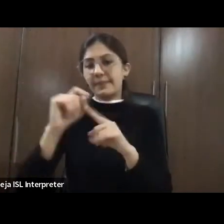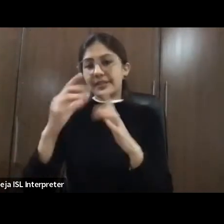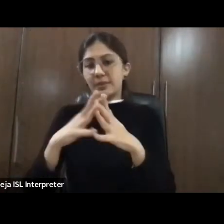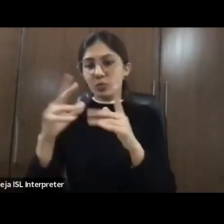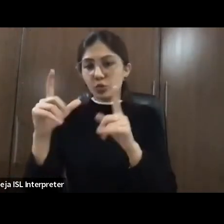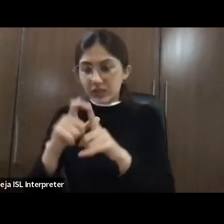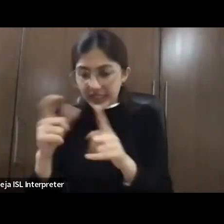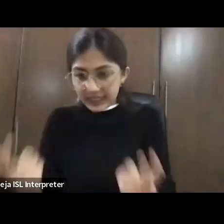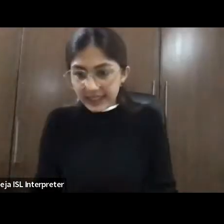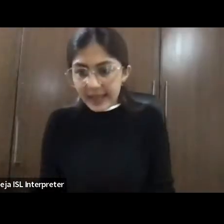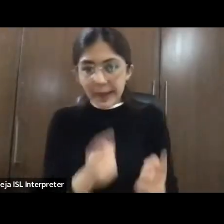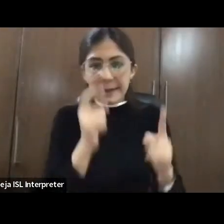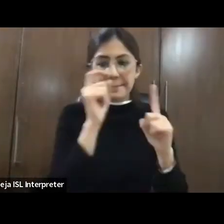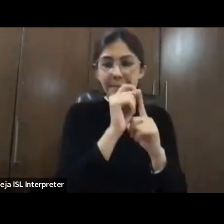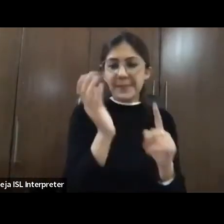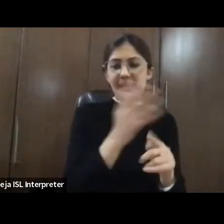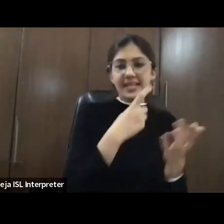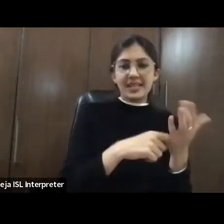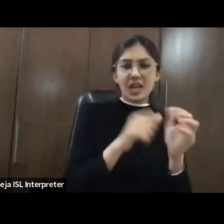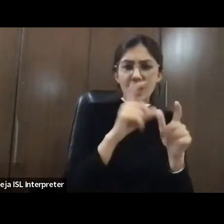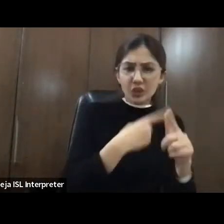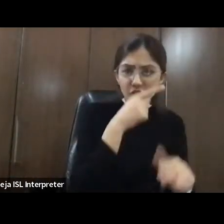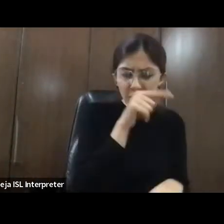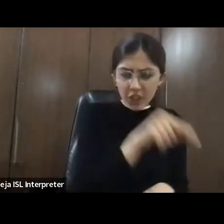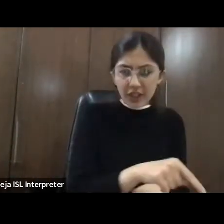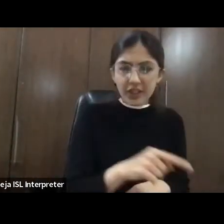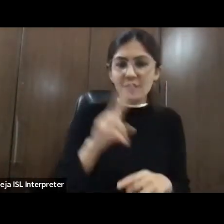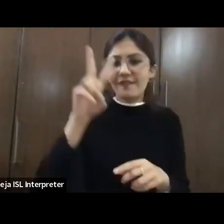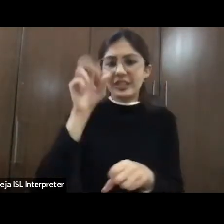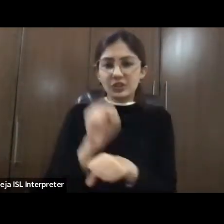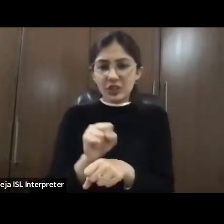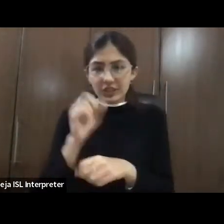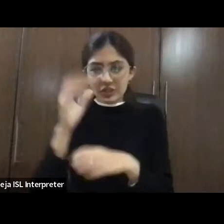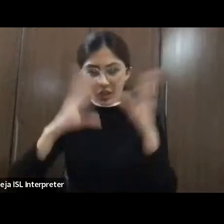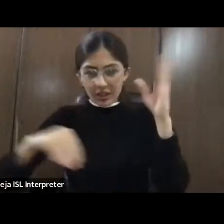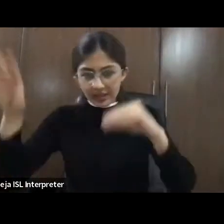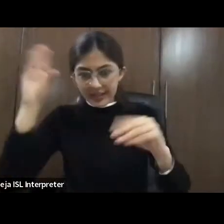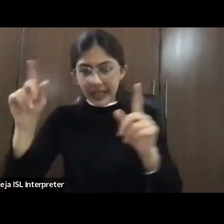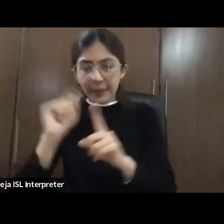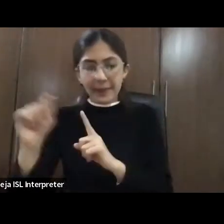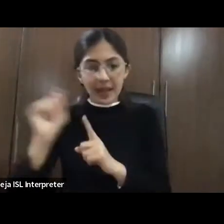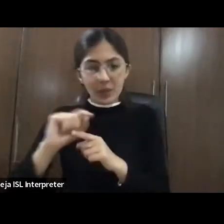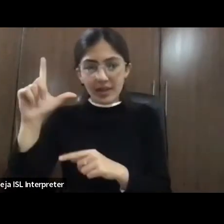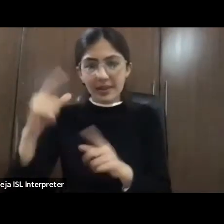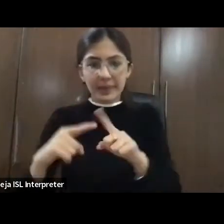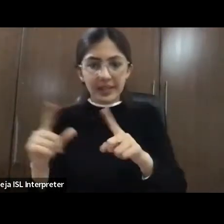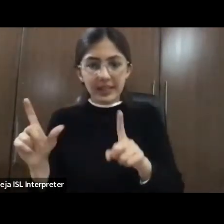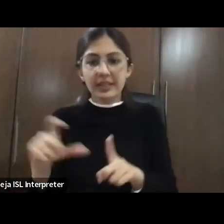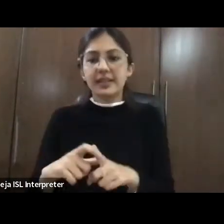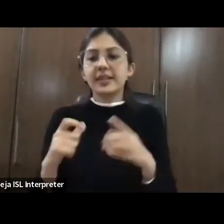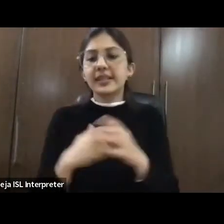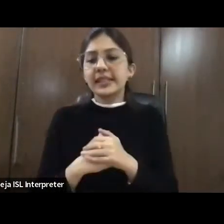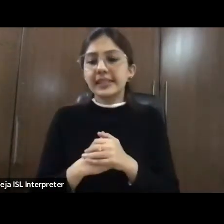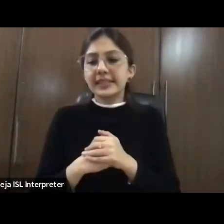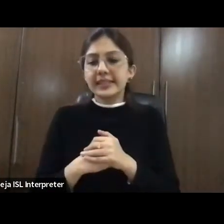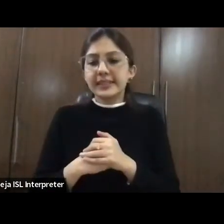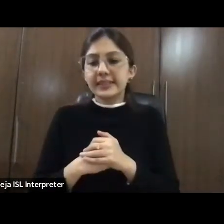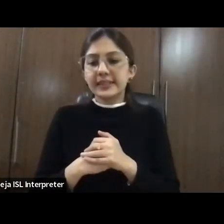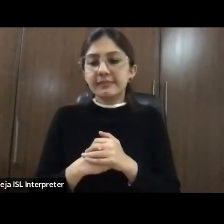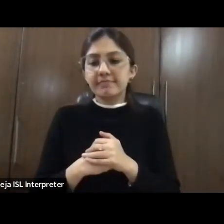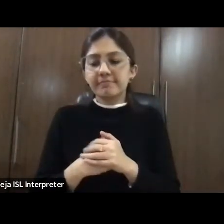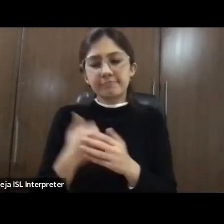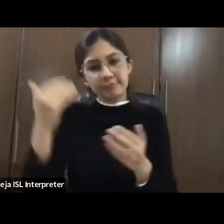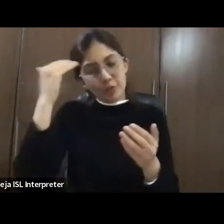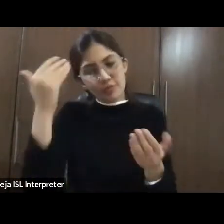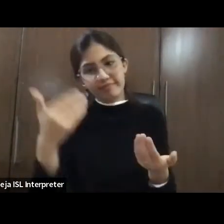P. Rajashekharan, co-founder of Vishesh Learning Services Private Limited. I